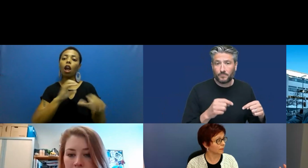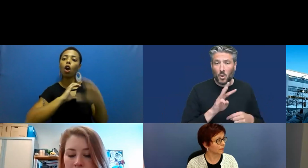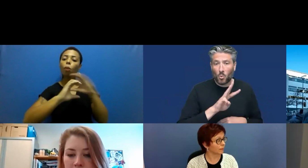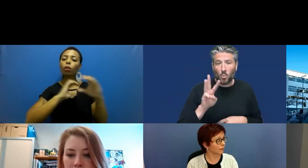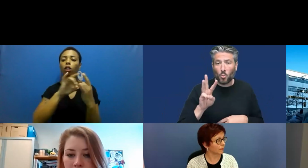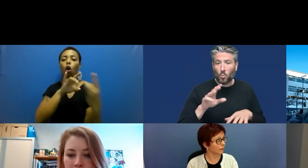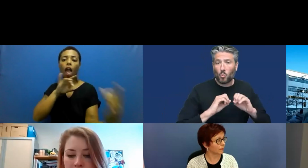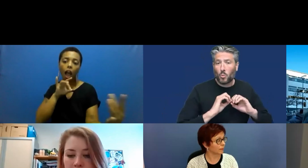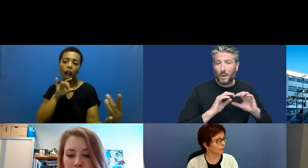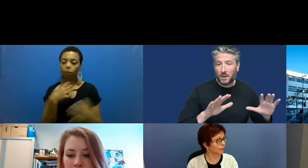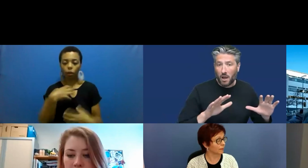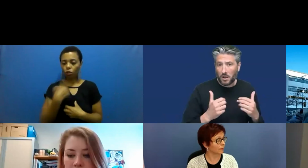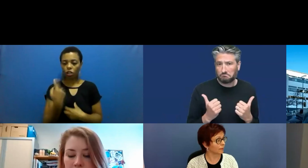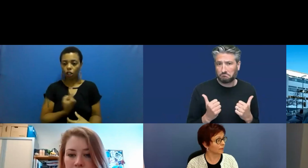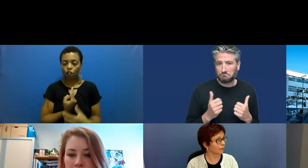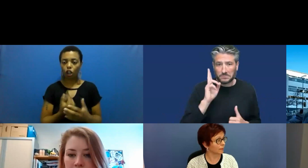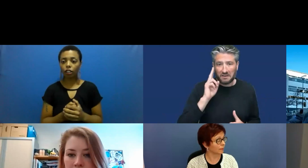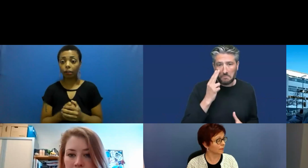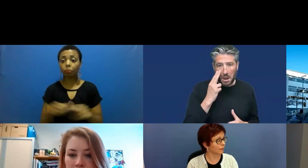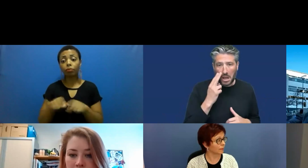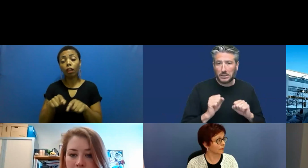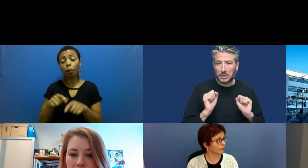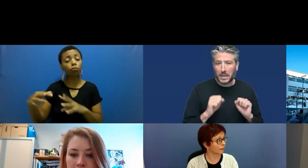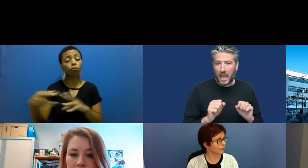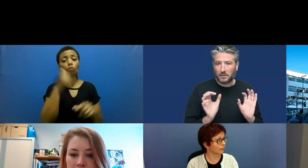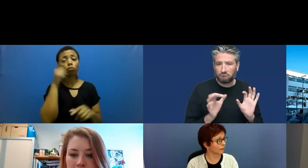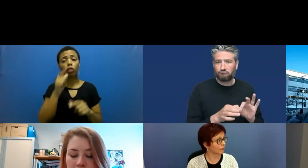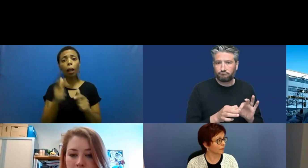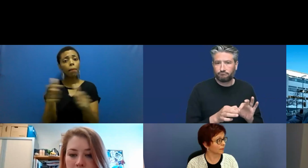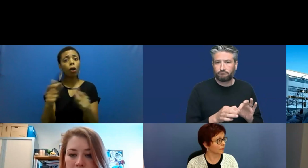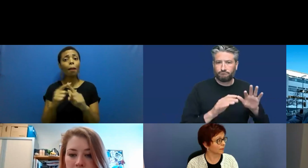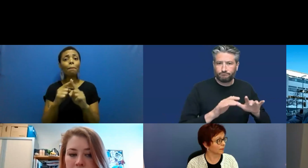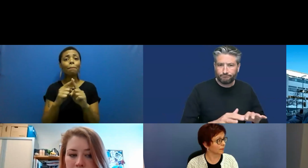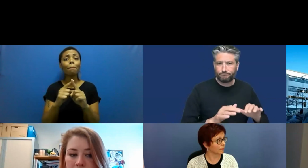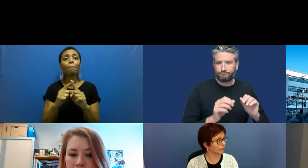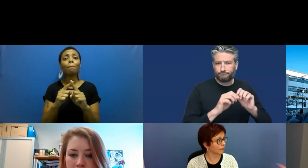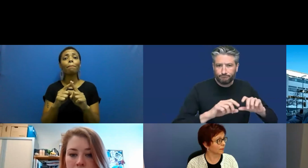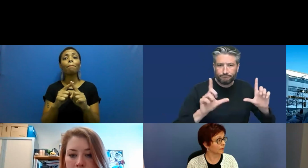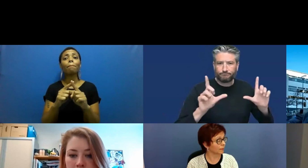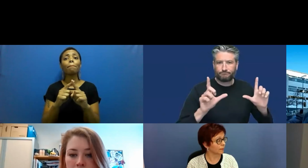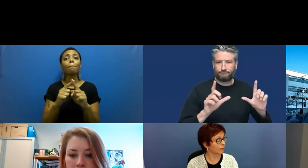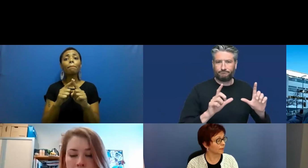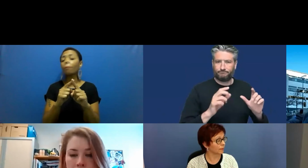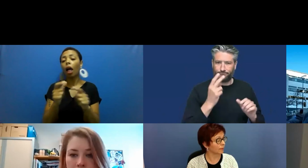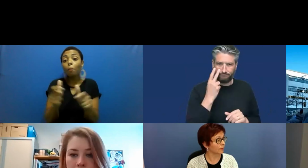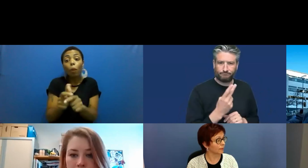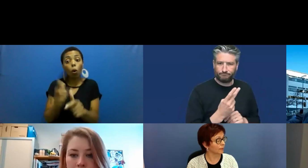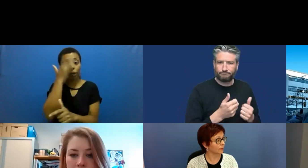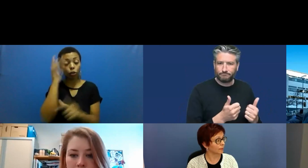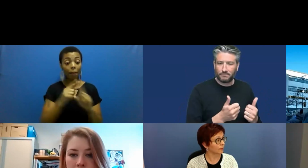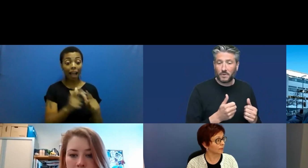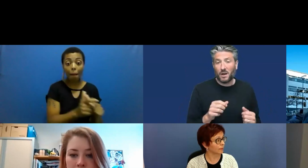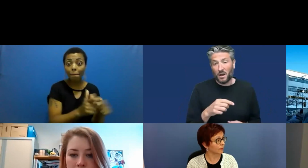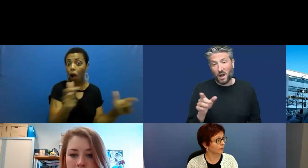communication are able to do that. But there is a bigger group probably that is not able to use those